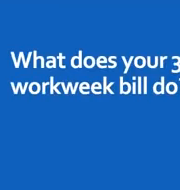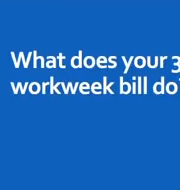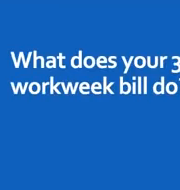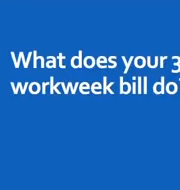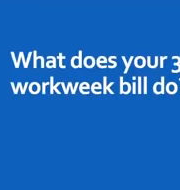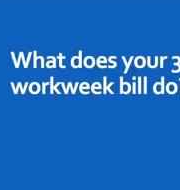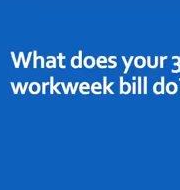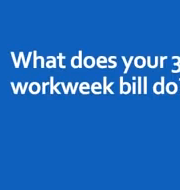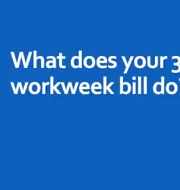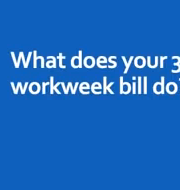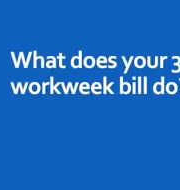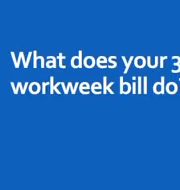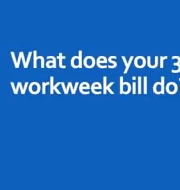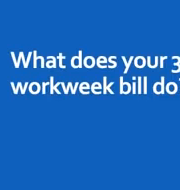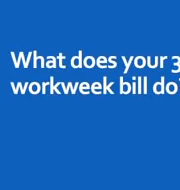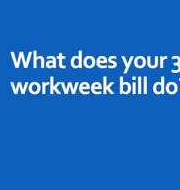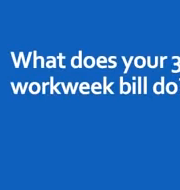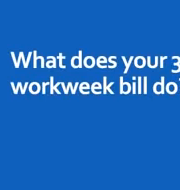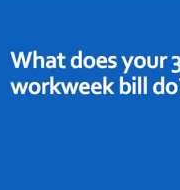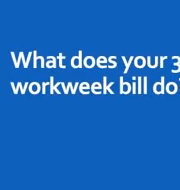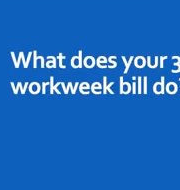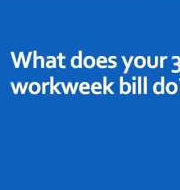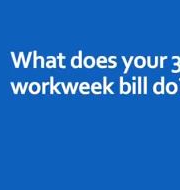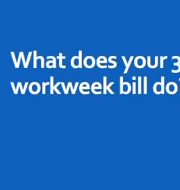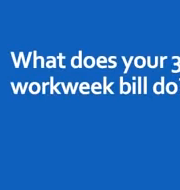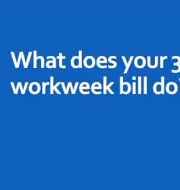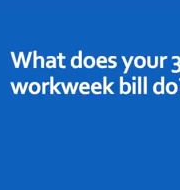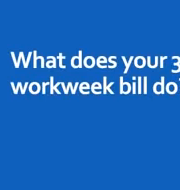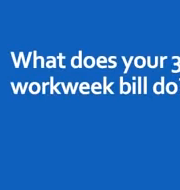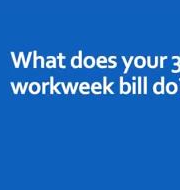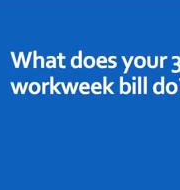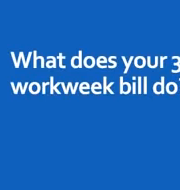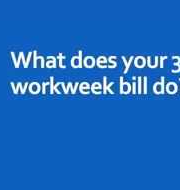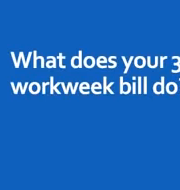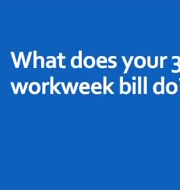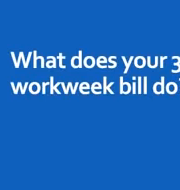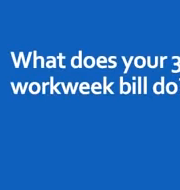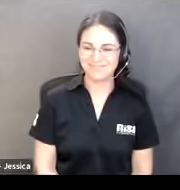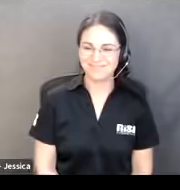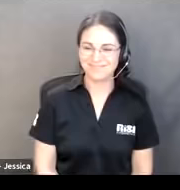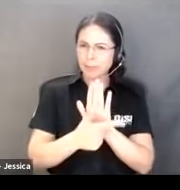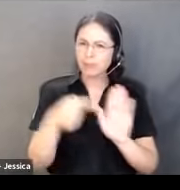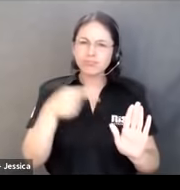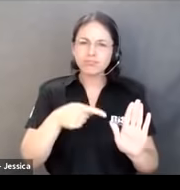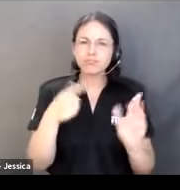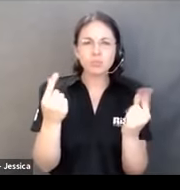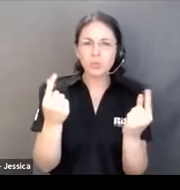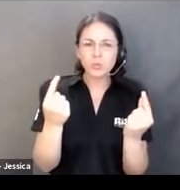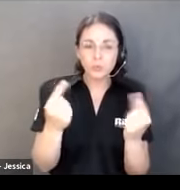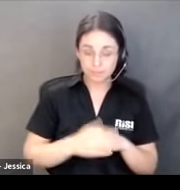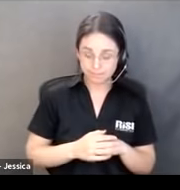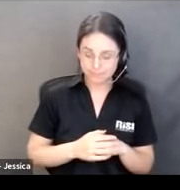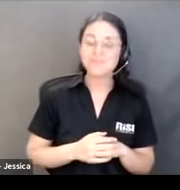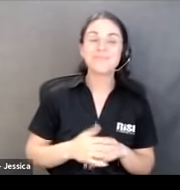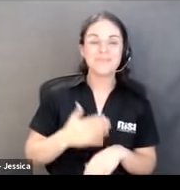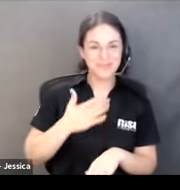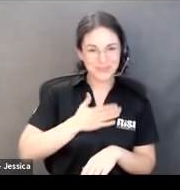Linda asks, what does your 32-hour workweek bill do? Linda, my 32-hour workweek